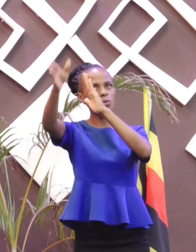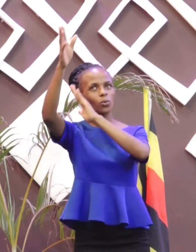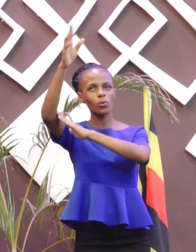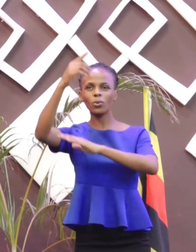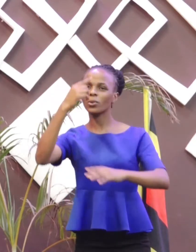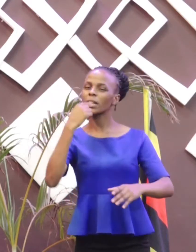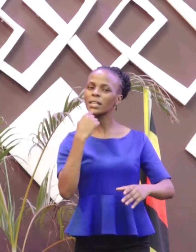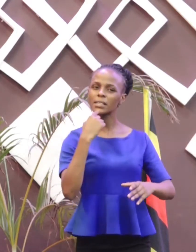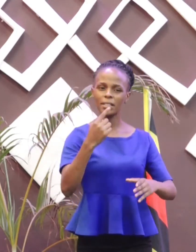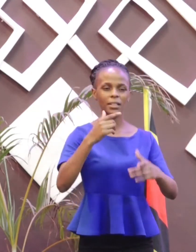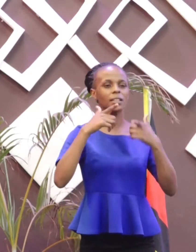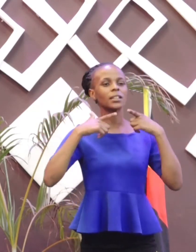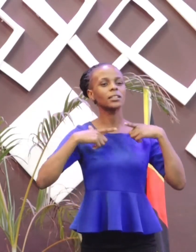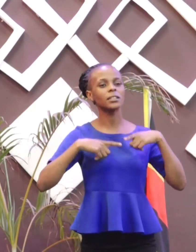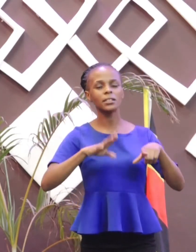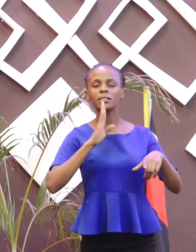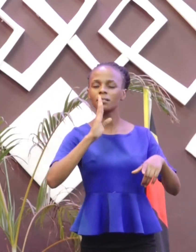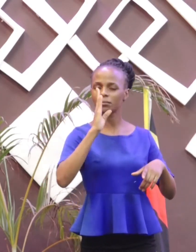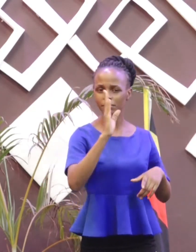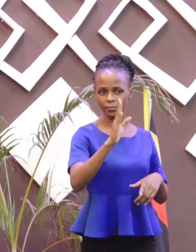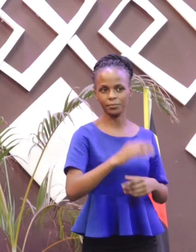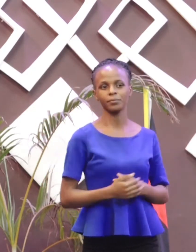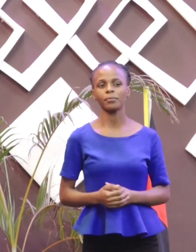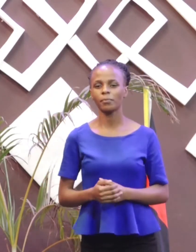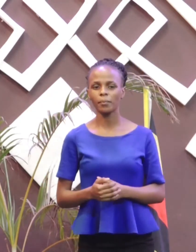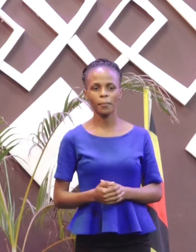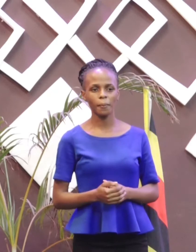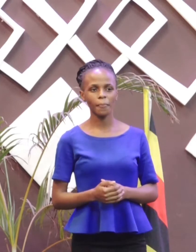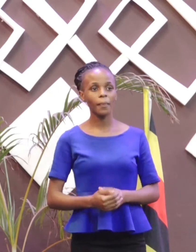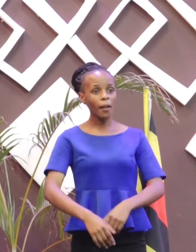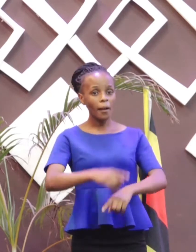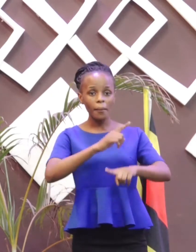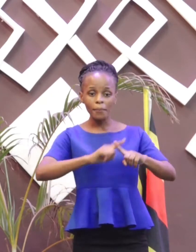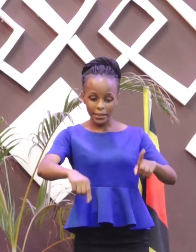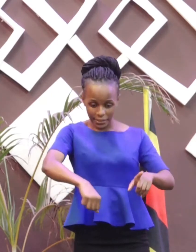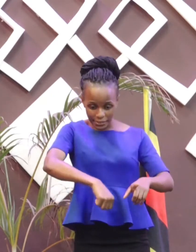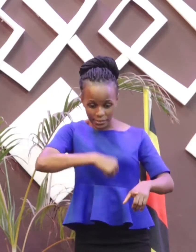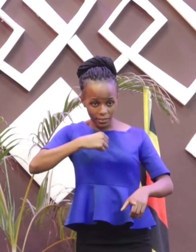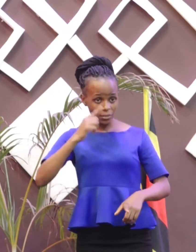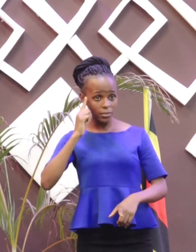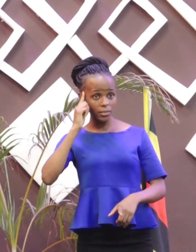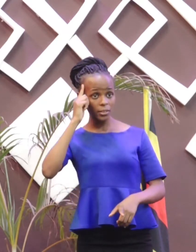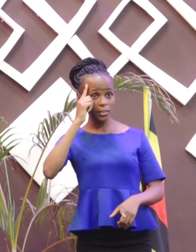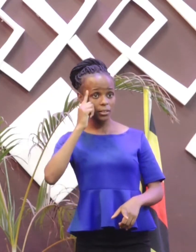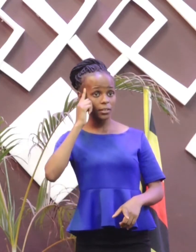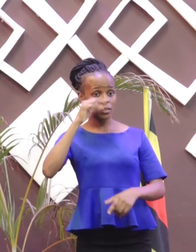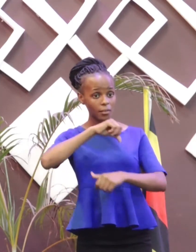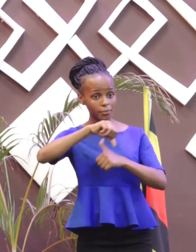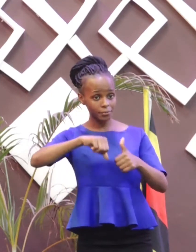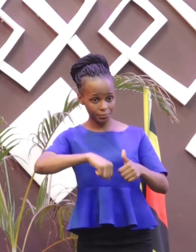kyonna ky'okolerera okutuukako kubanga Katonda agambye ojja kituukako. By self consideration,